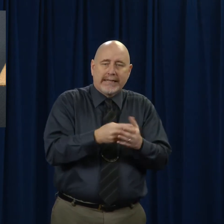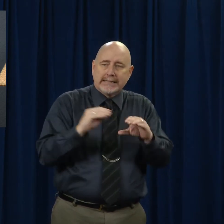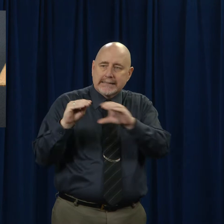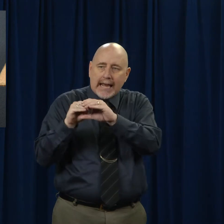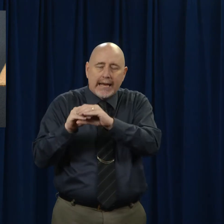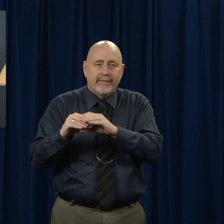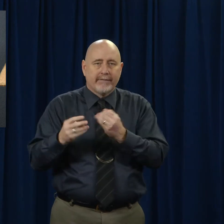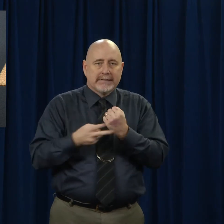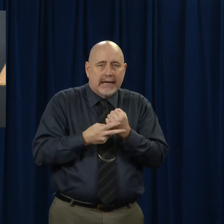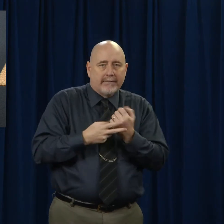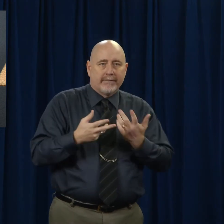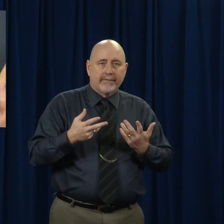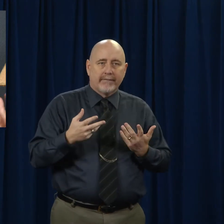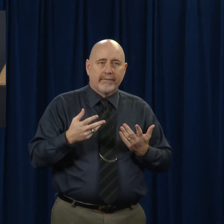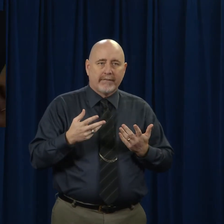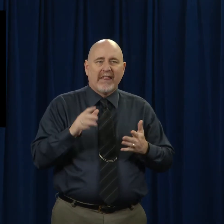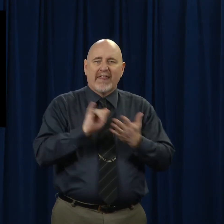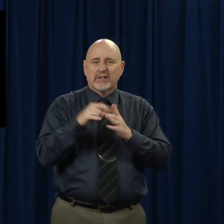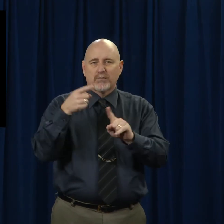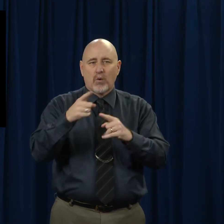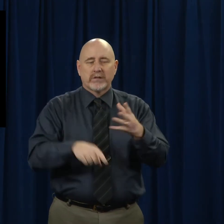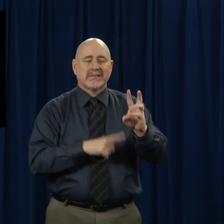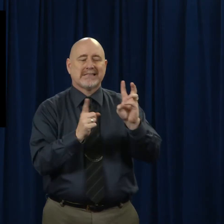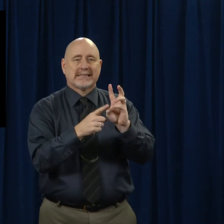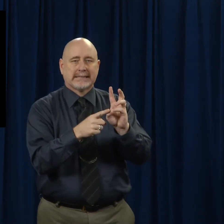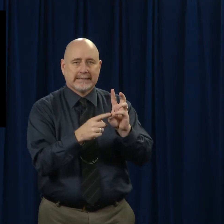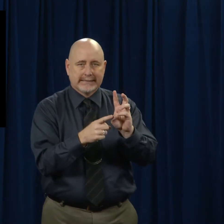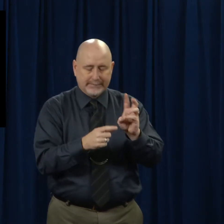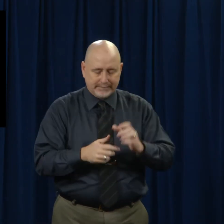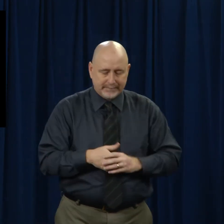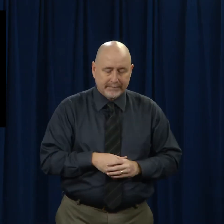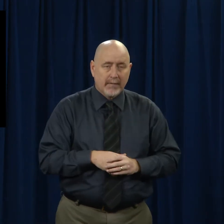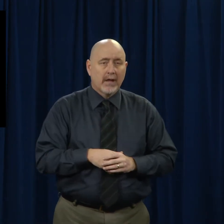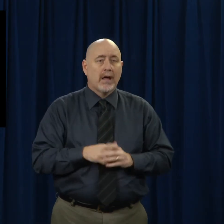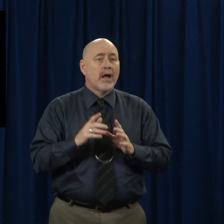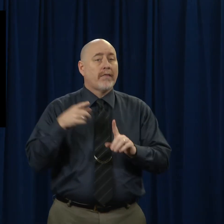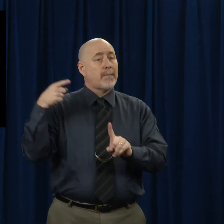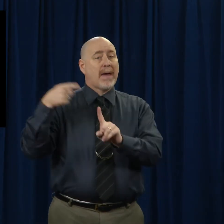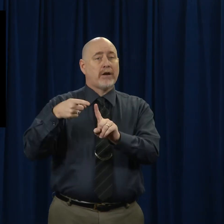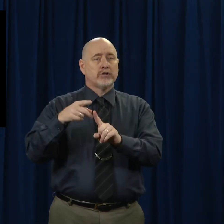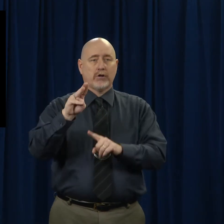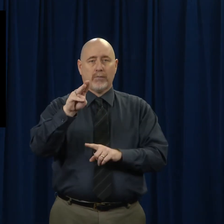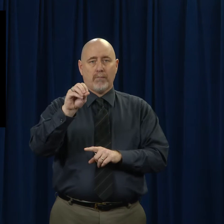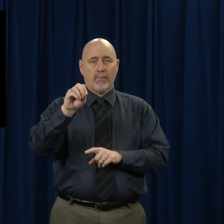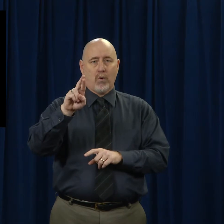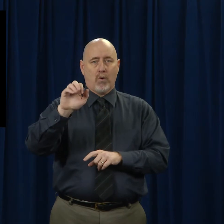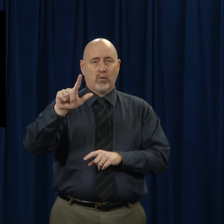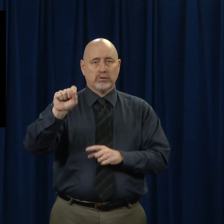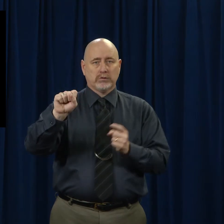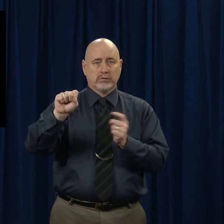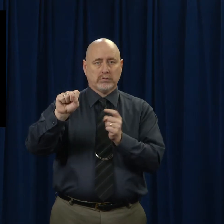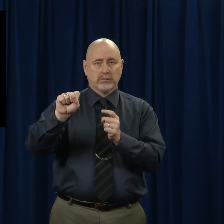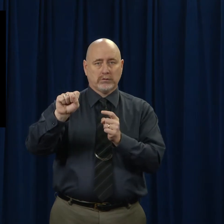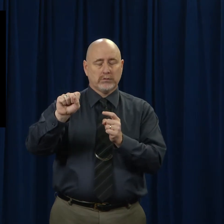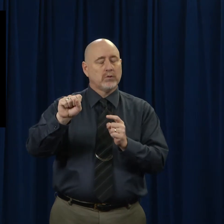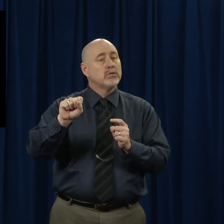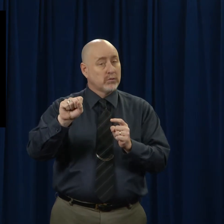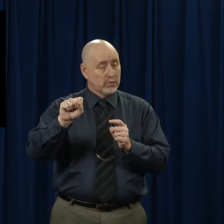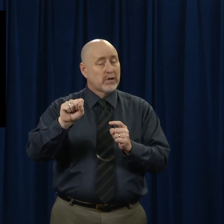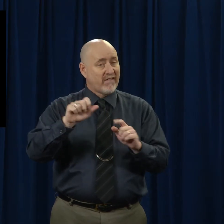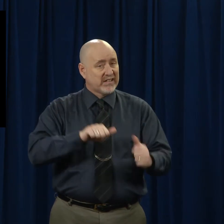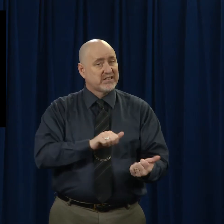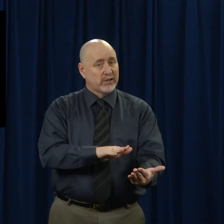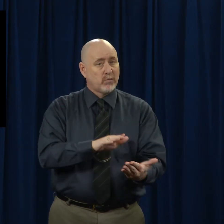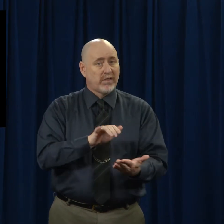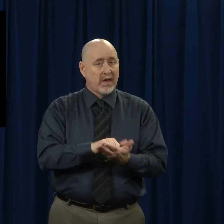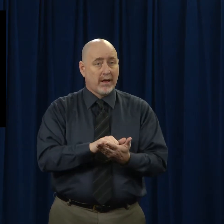to save money. And that's the point. All right, here's number 6. The matters of morals. We've got to deal with